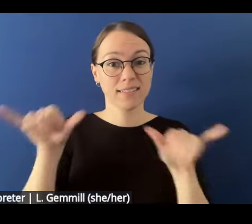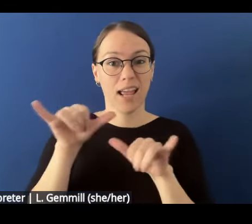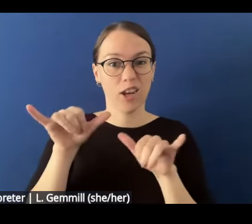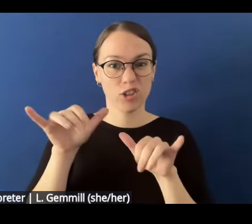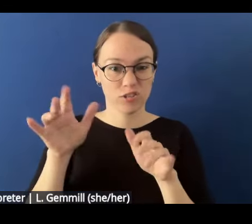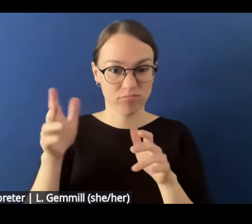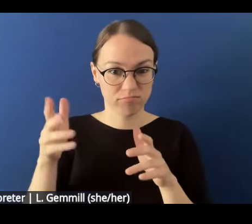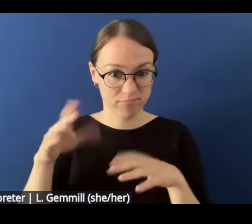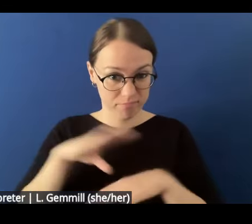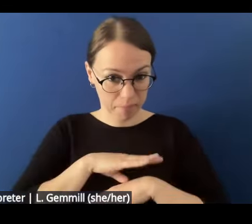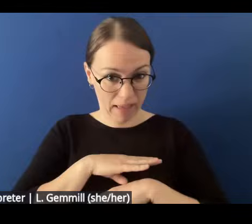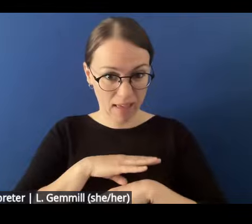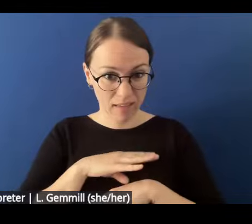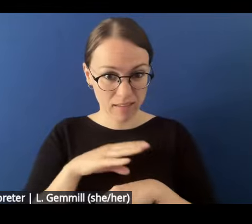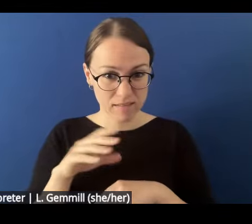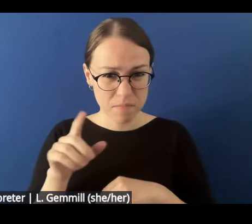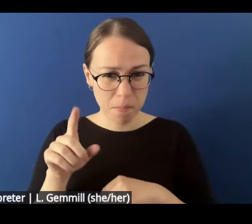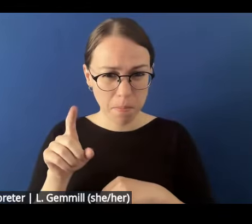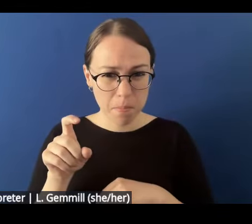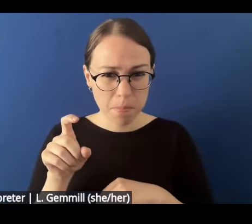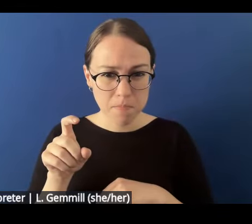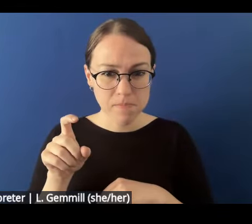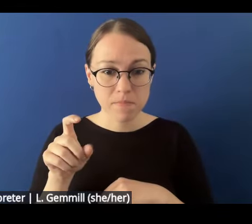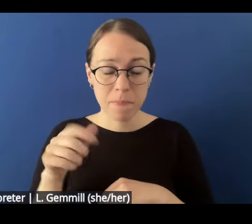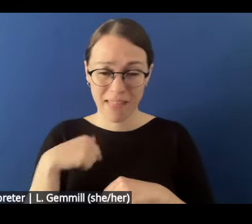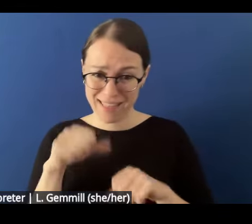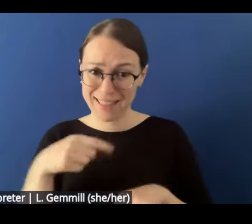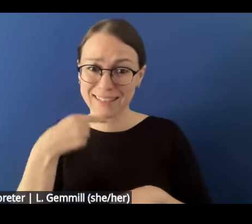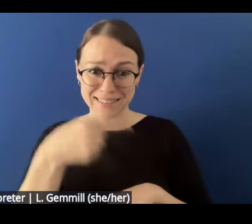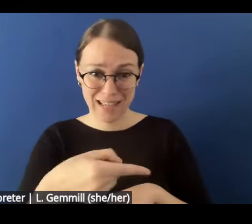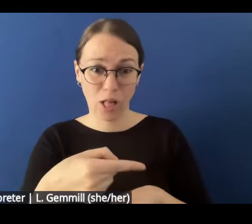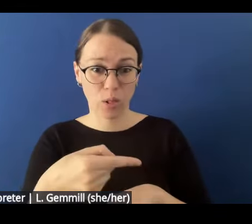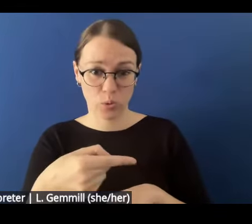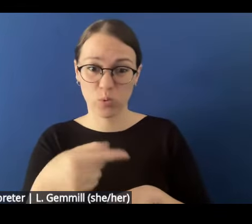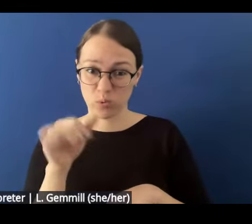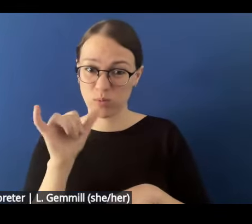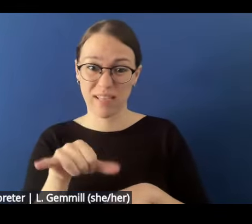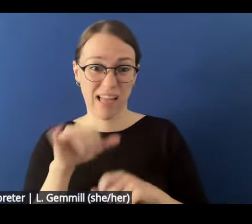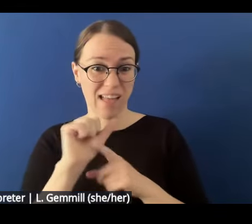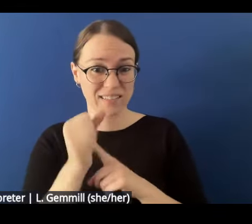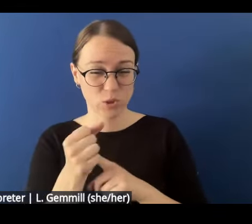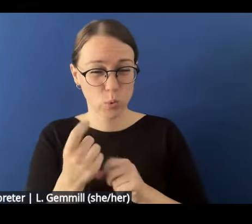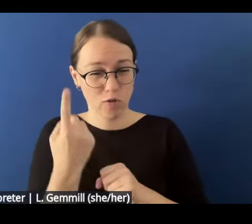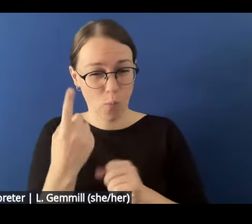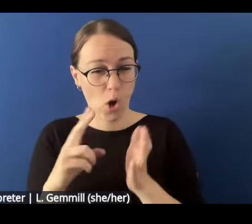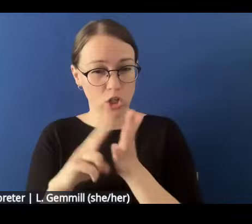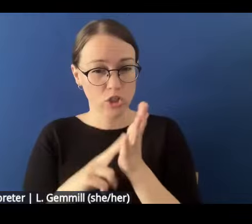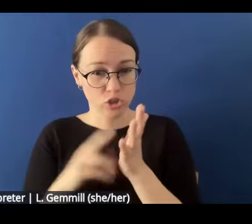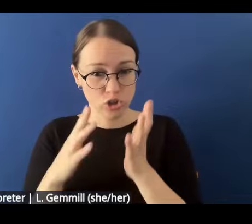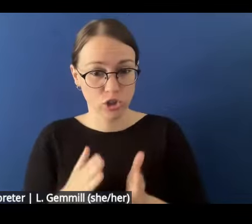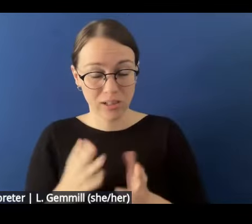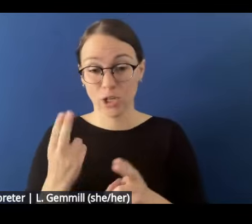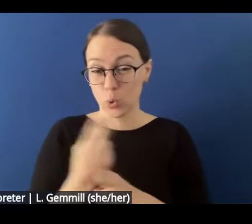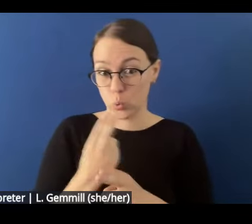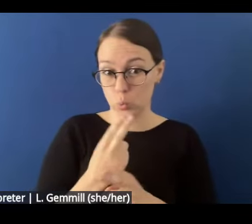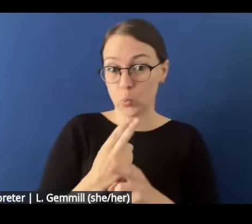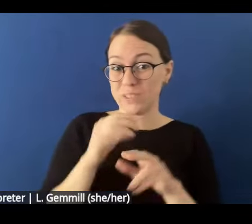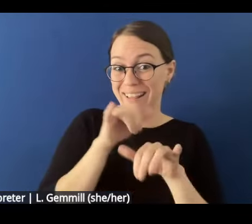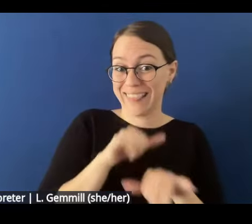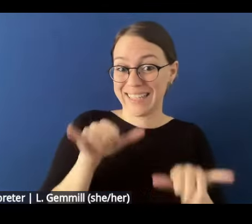at minimum in the case of one circulator, using the exact same standards that we applied in 2022, we